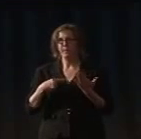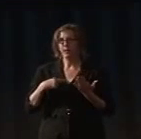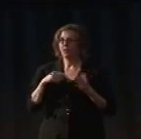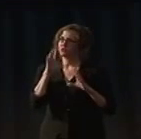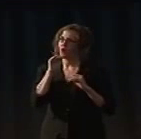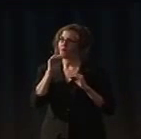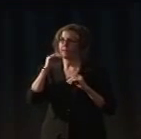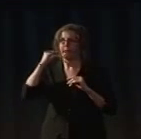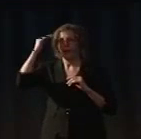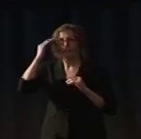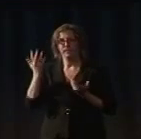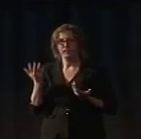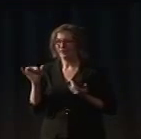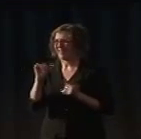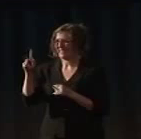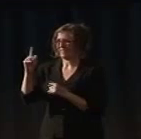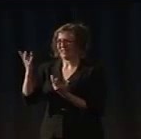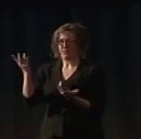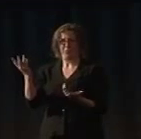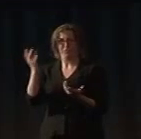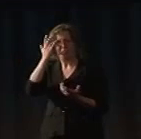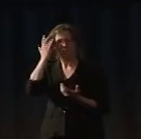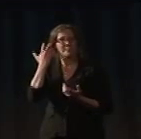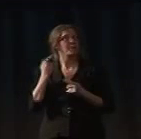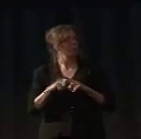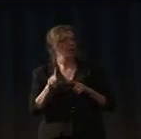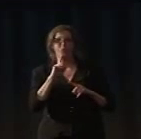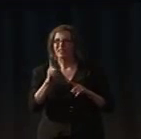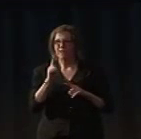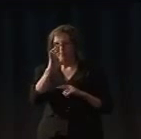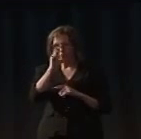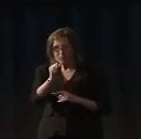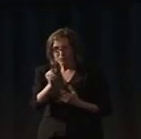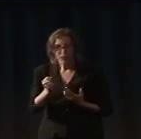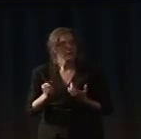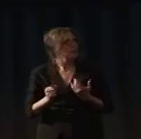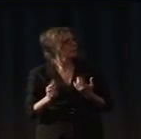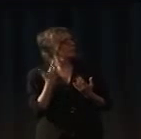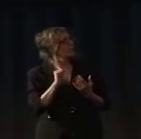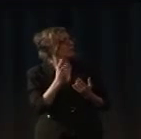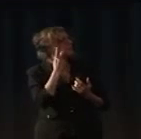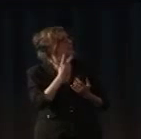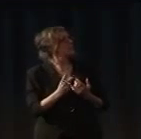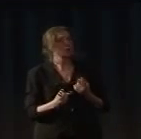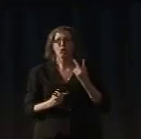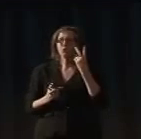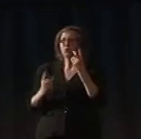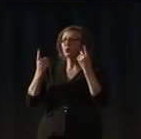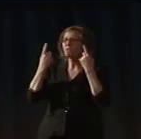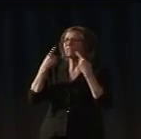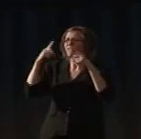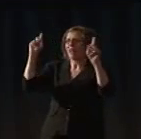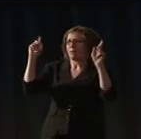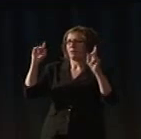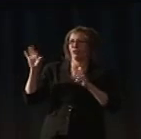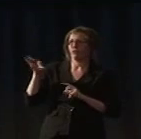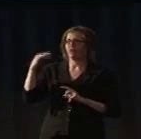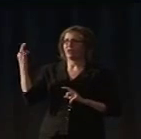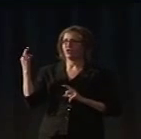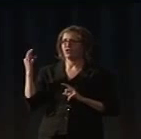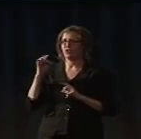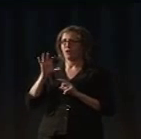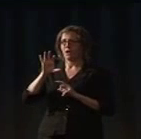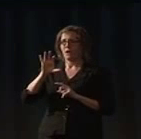less BD than that. And yet, it's absolutely fascinating because you see all the, this is two famous French climatologists